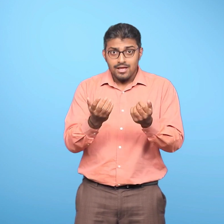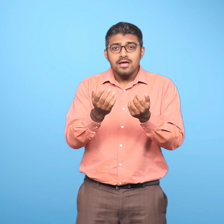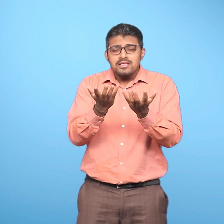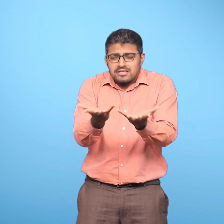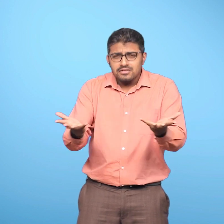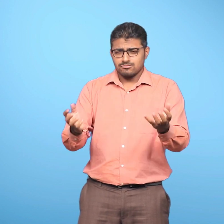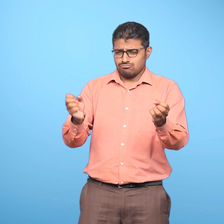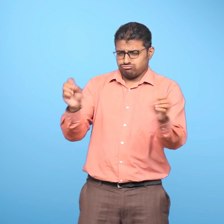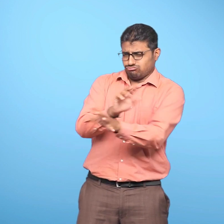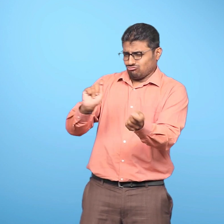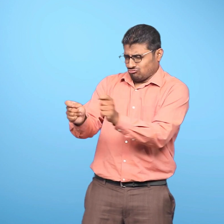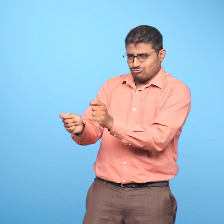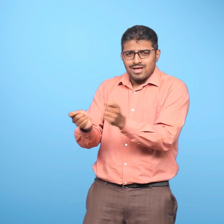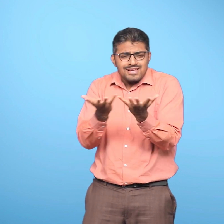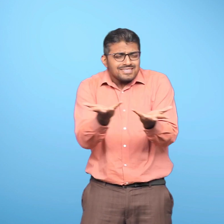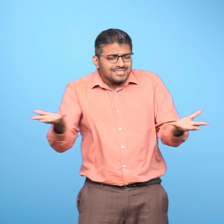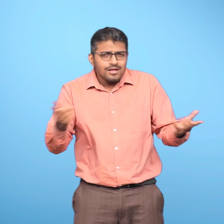What are the things you would want to change?